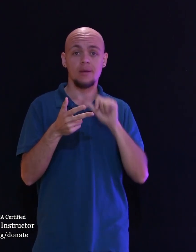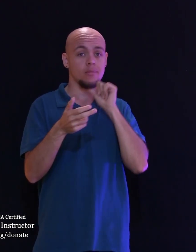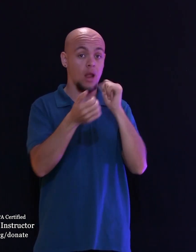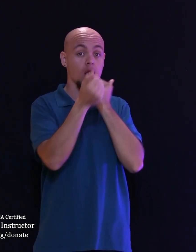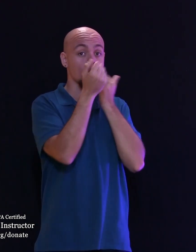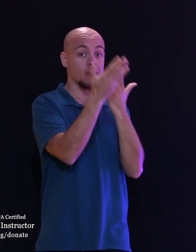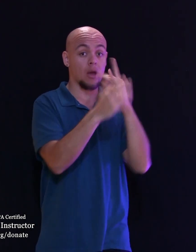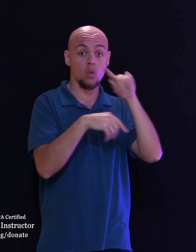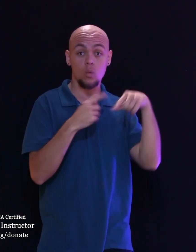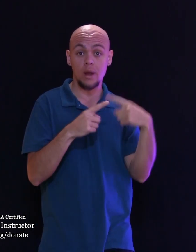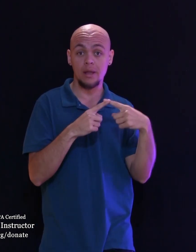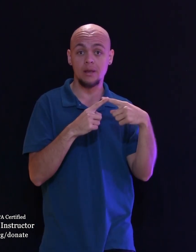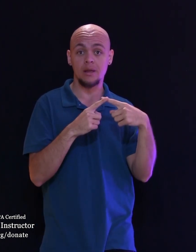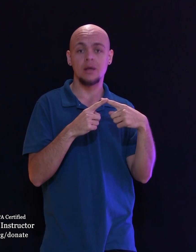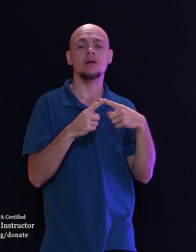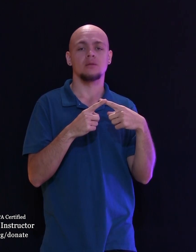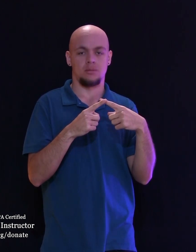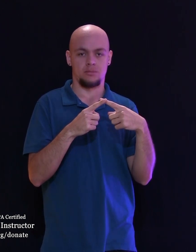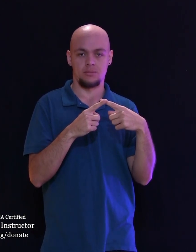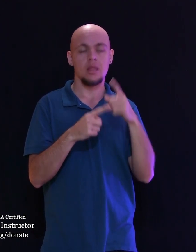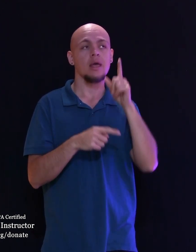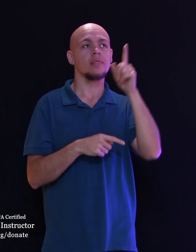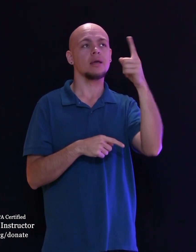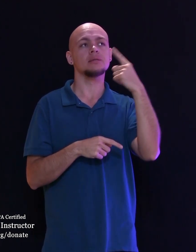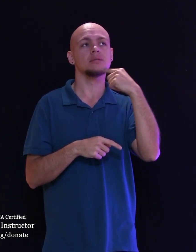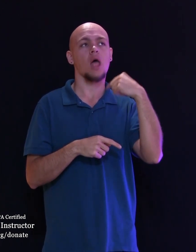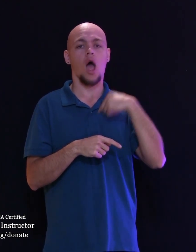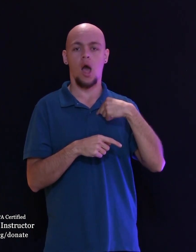they had to pray to an idol.